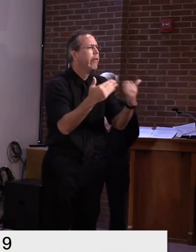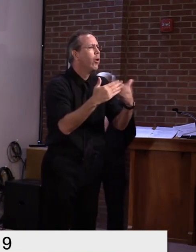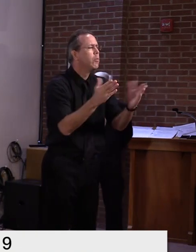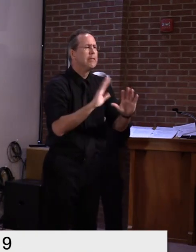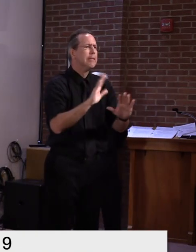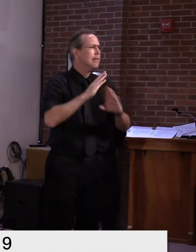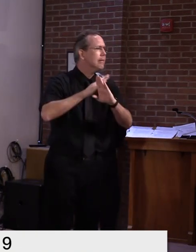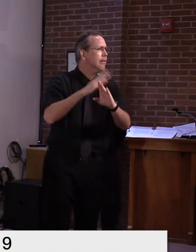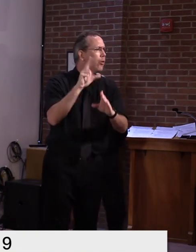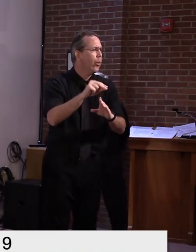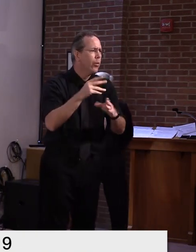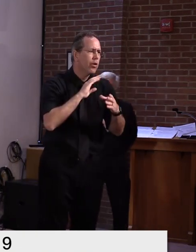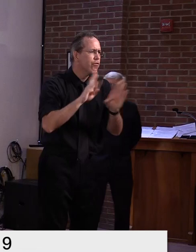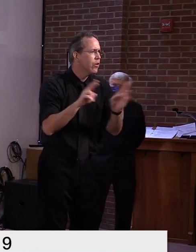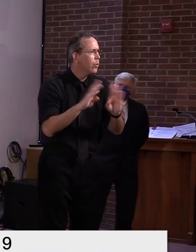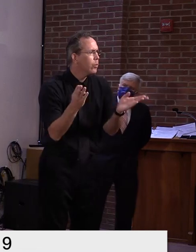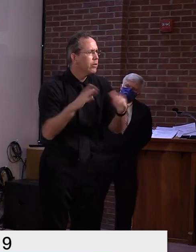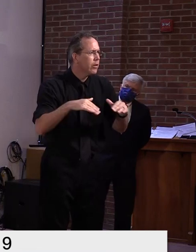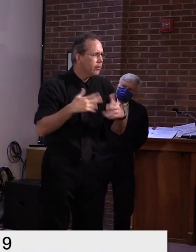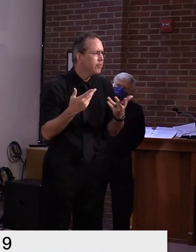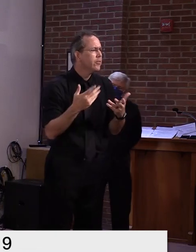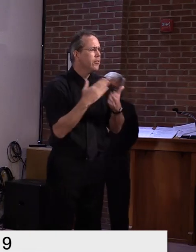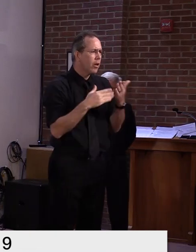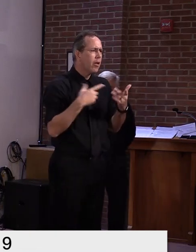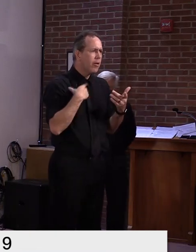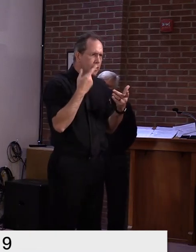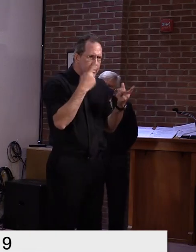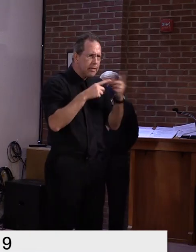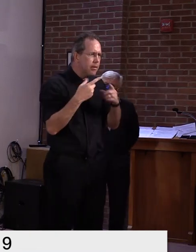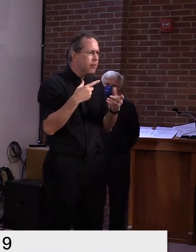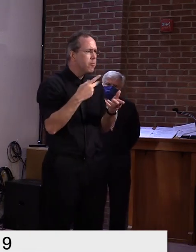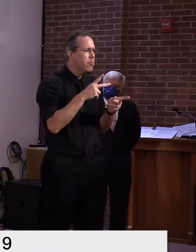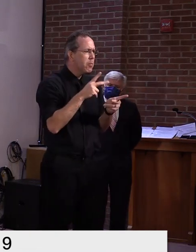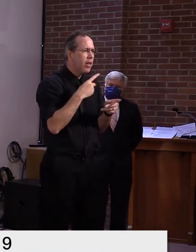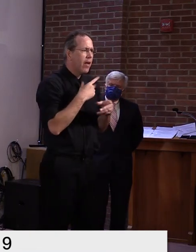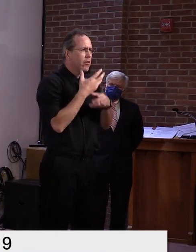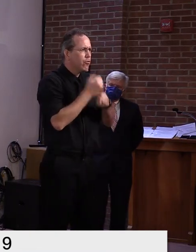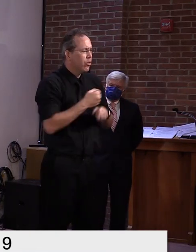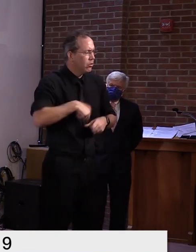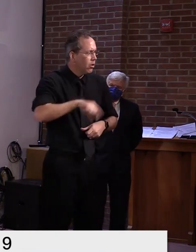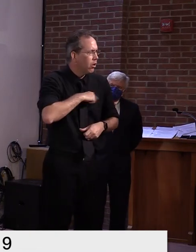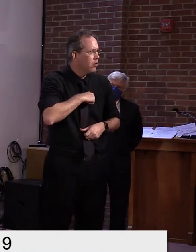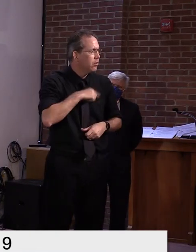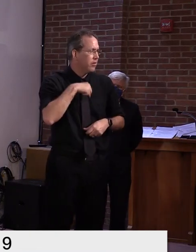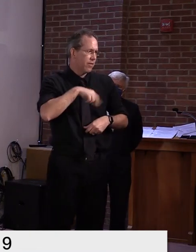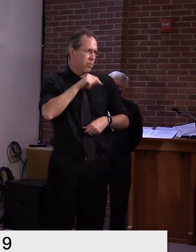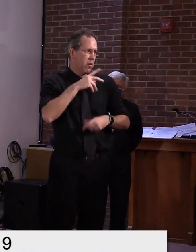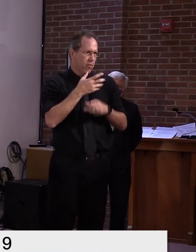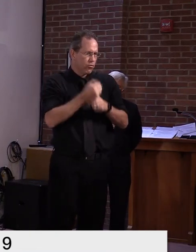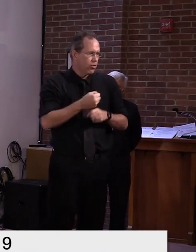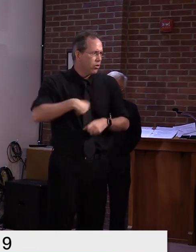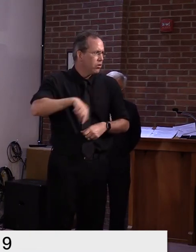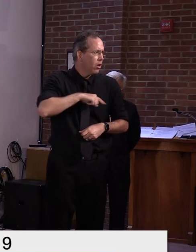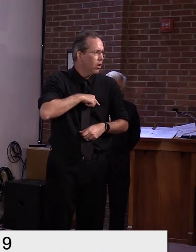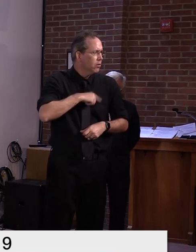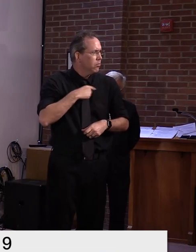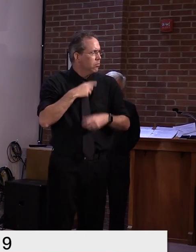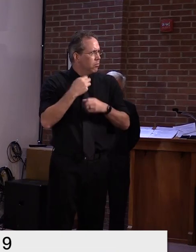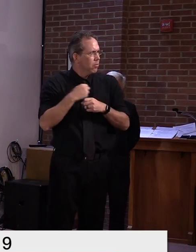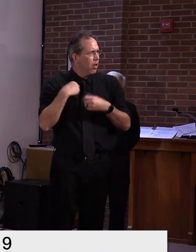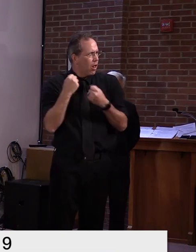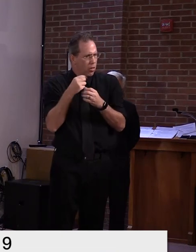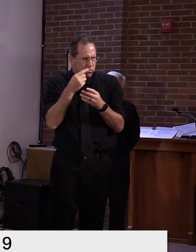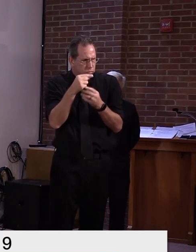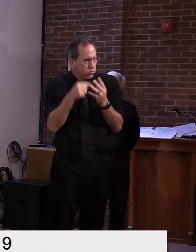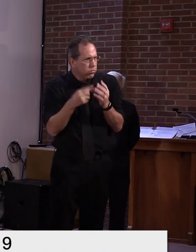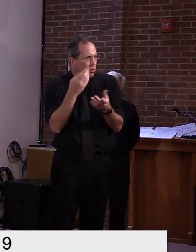could provide some faith and trust that we're doing it correctly. And having this much, I didn't expect to hear a question about why we were